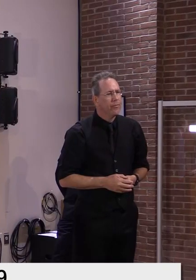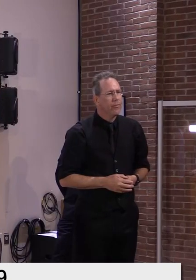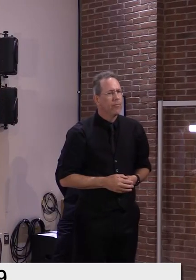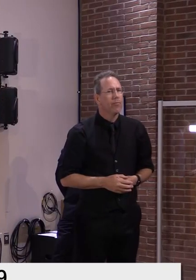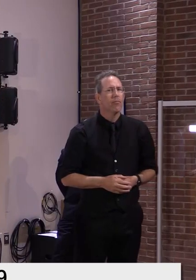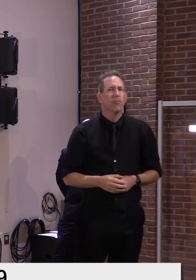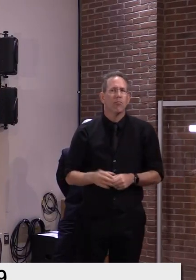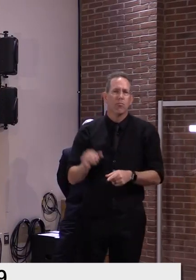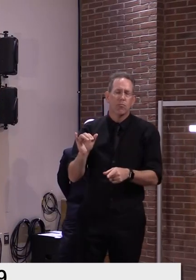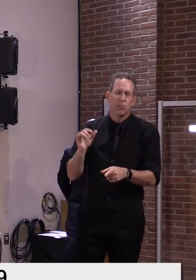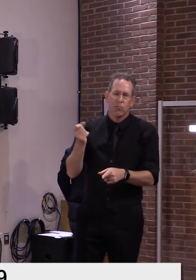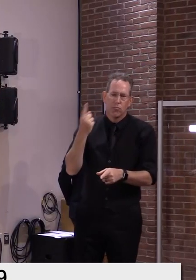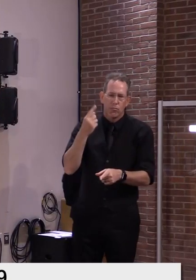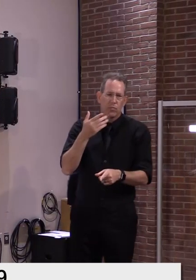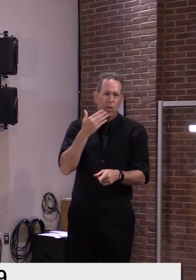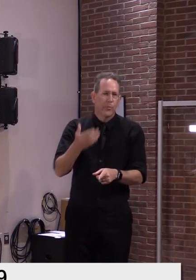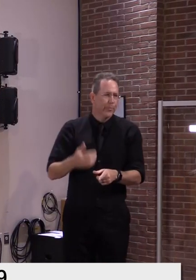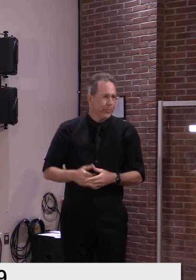Okay, thank you very much.